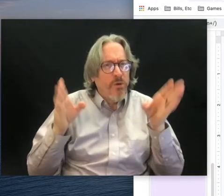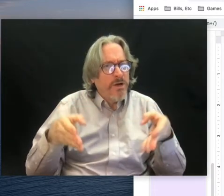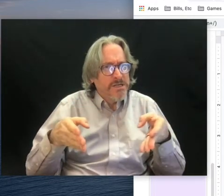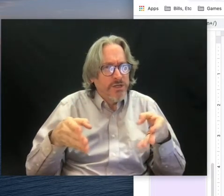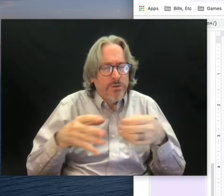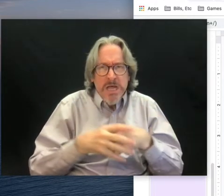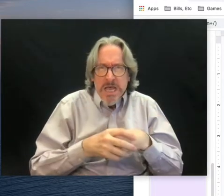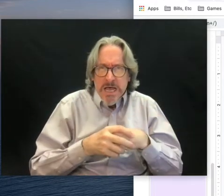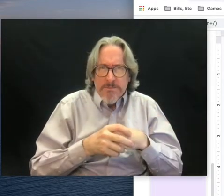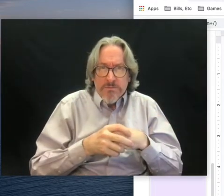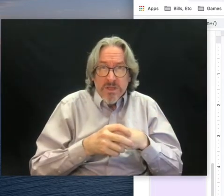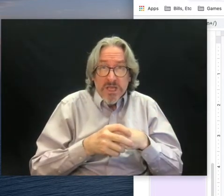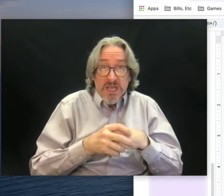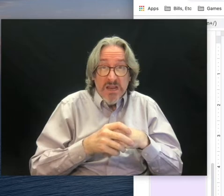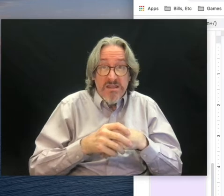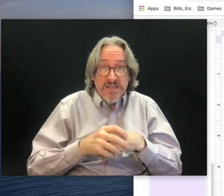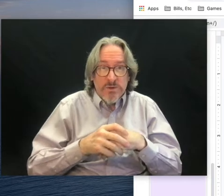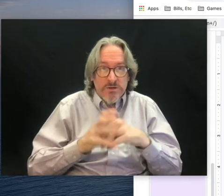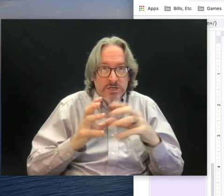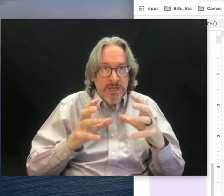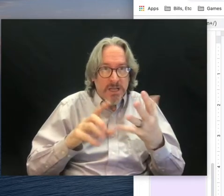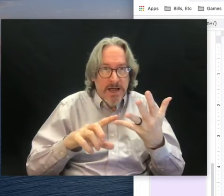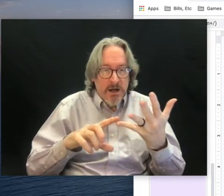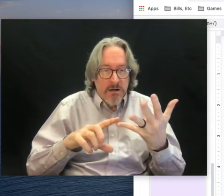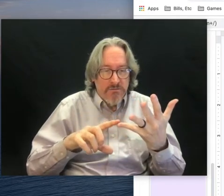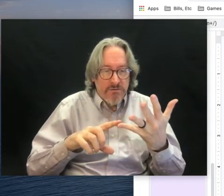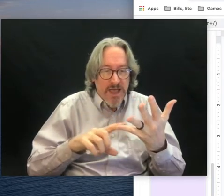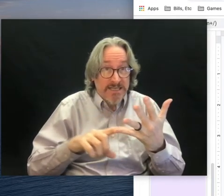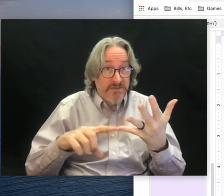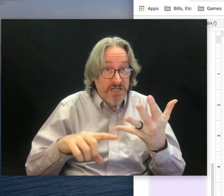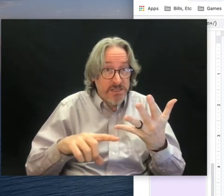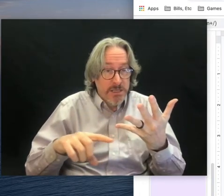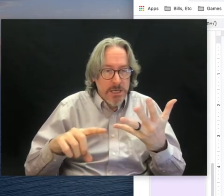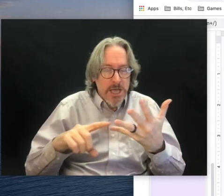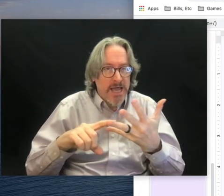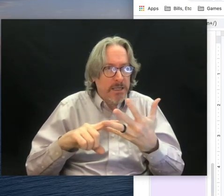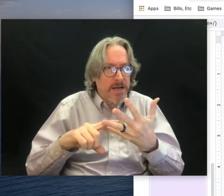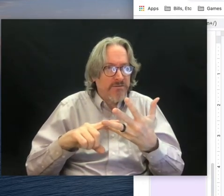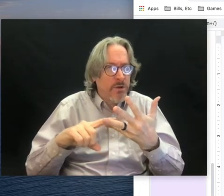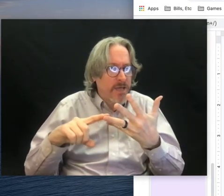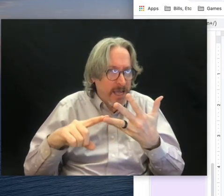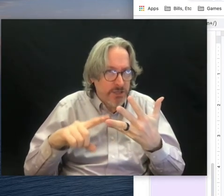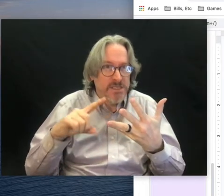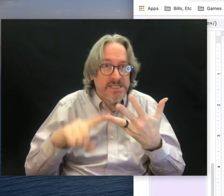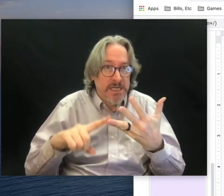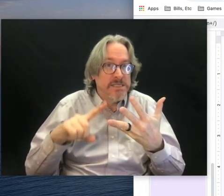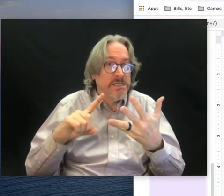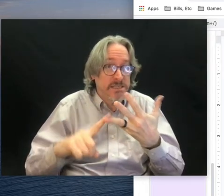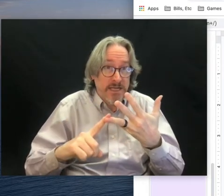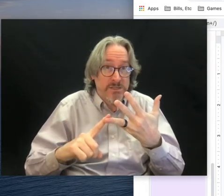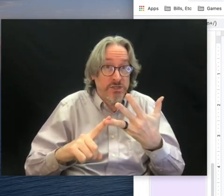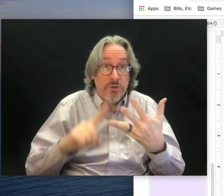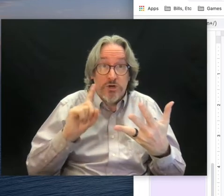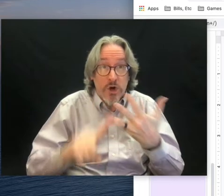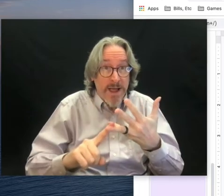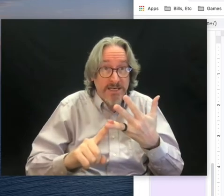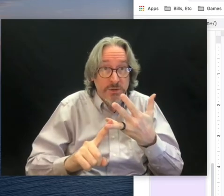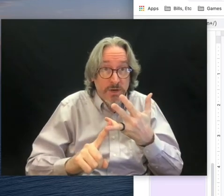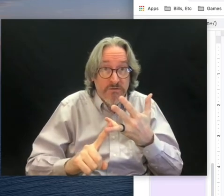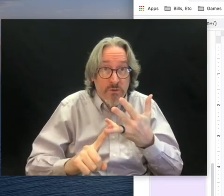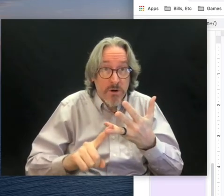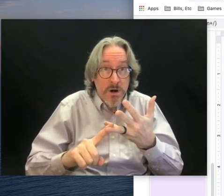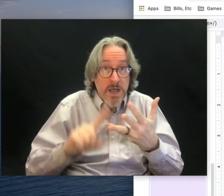of focus you. In this one, there's going to be a lot of activities and a lot of locations, cities and states. So go